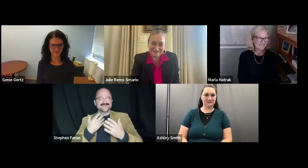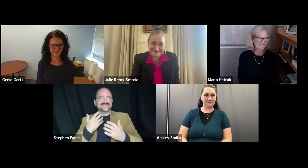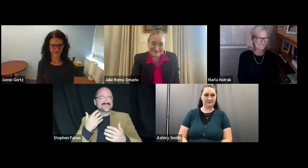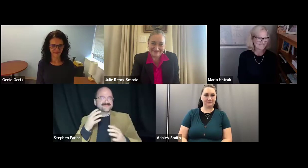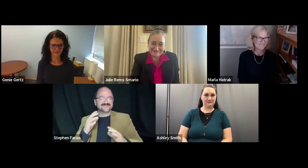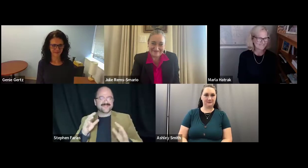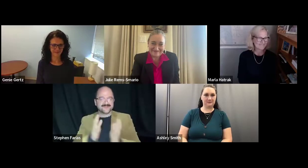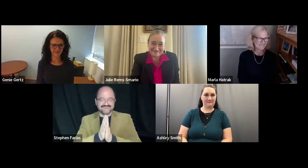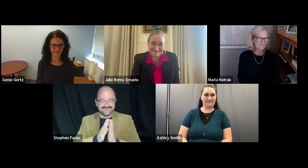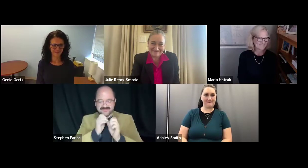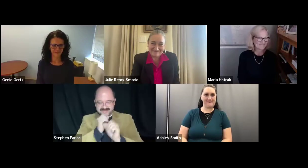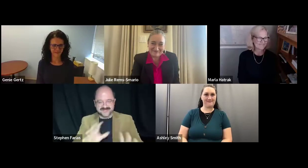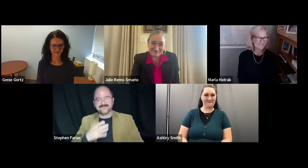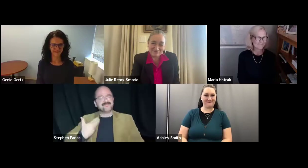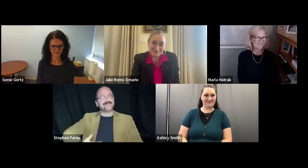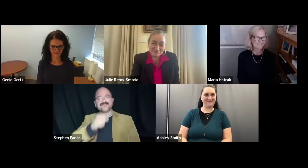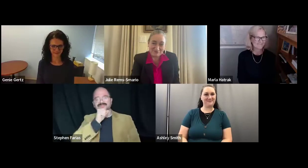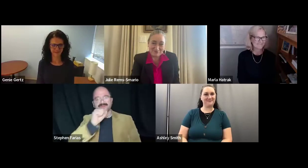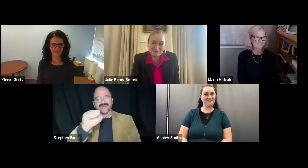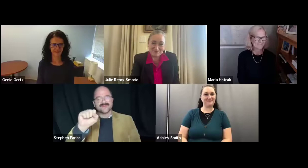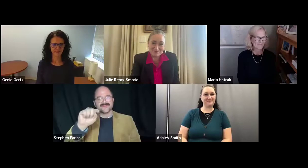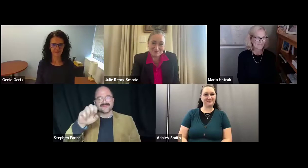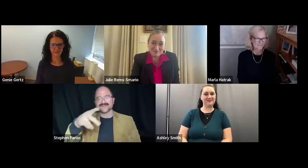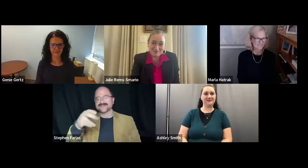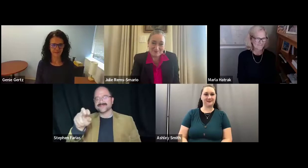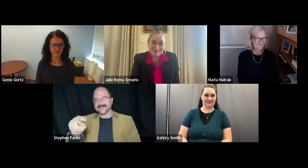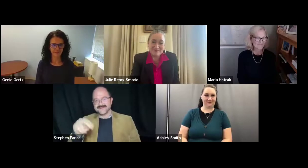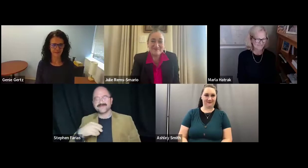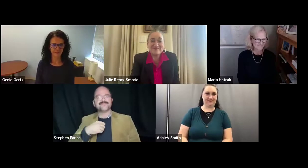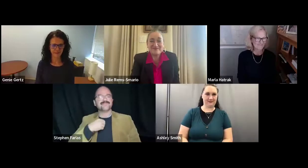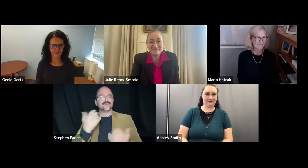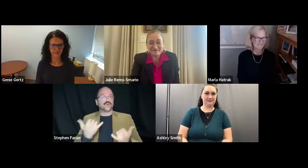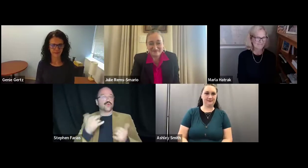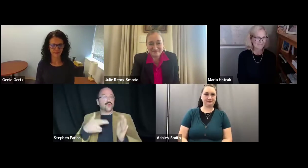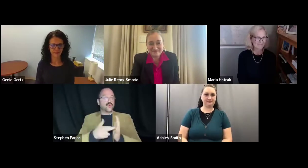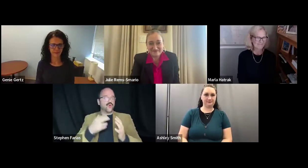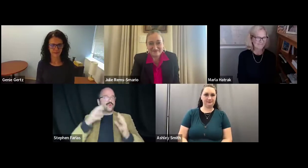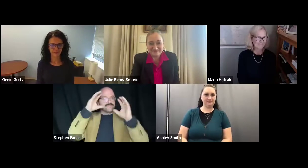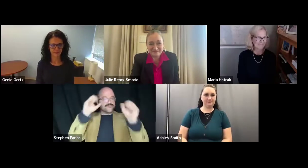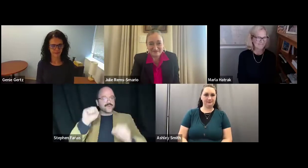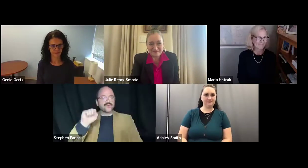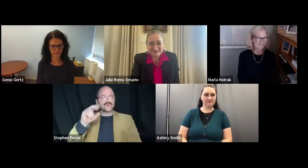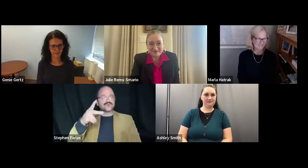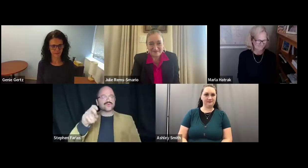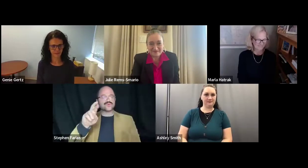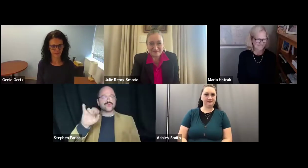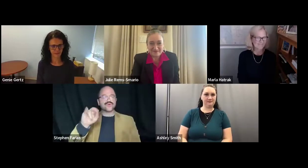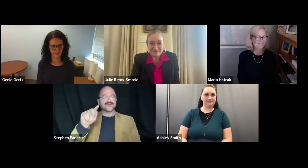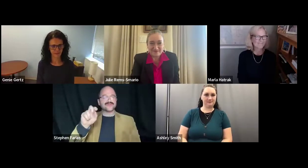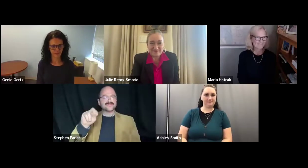distinguished group of panelists. I mean, it's truly touching to even be asked. Hello everyone, my name is Stephen Farias, and I currently serve